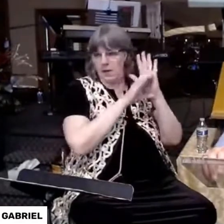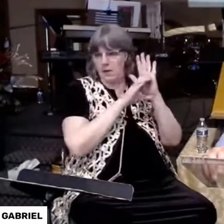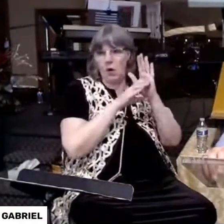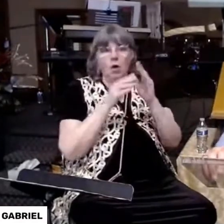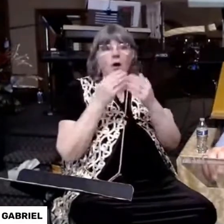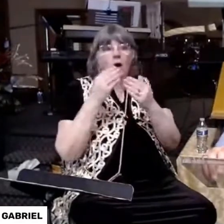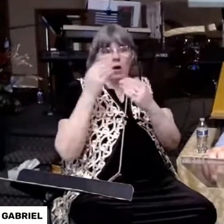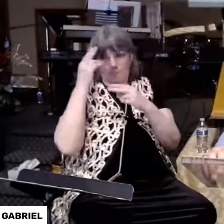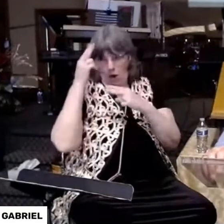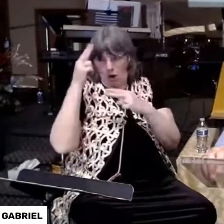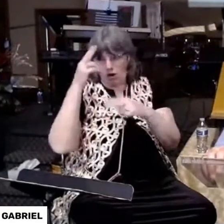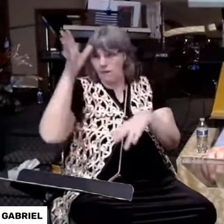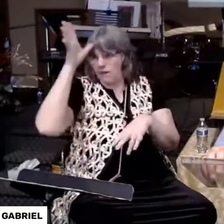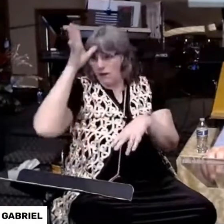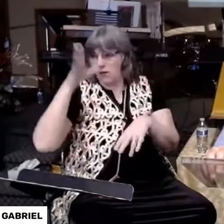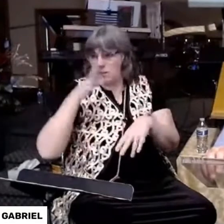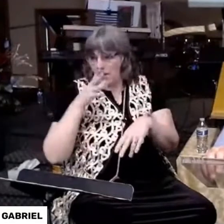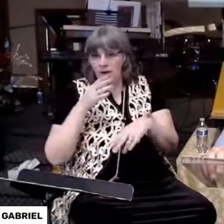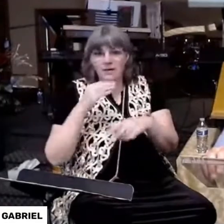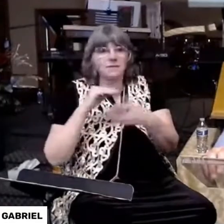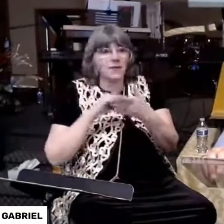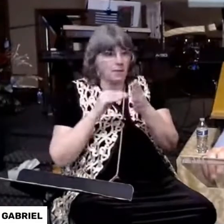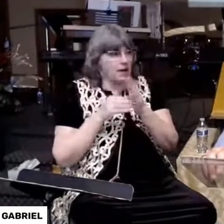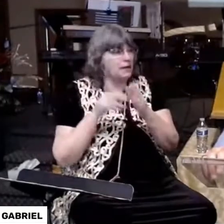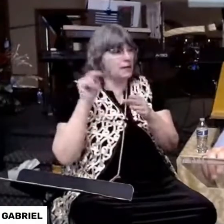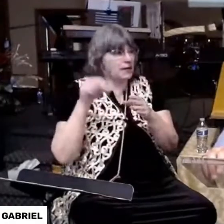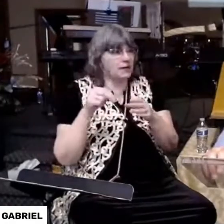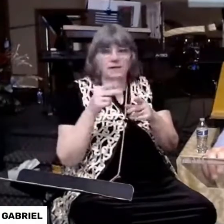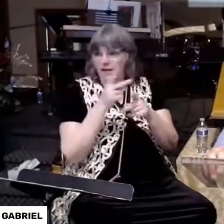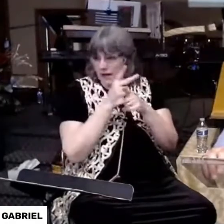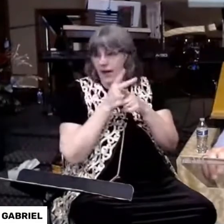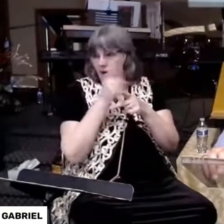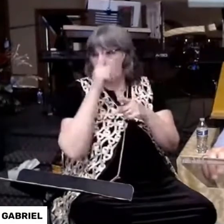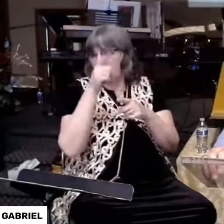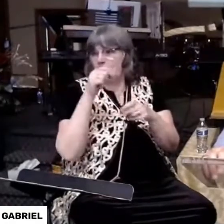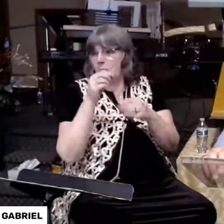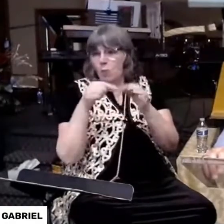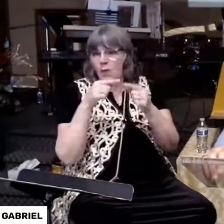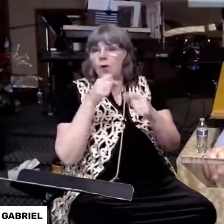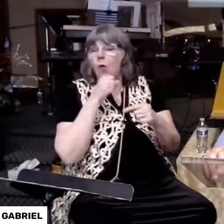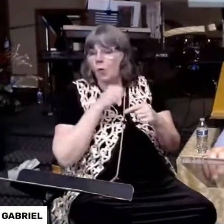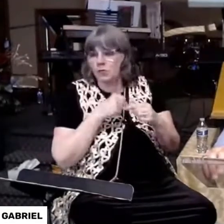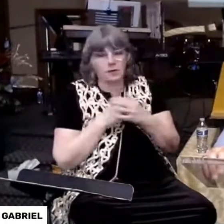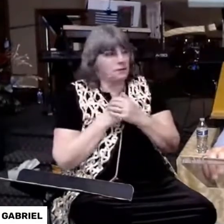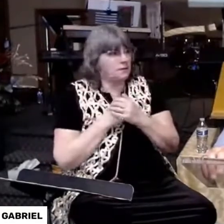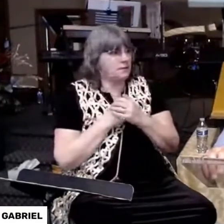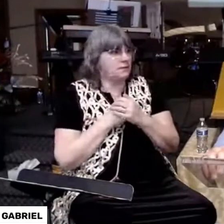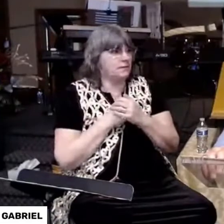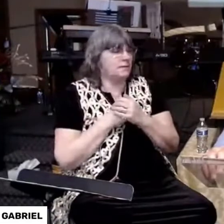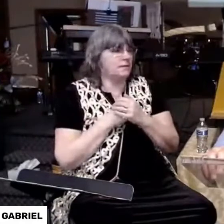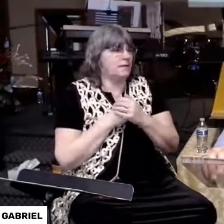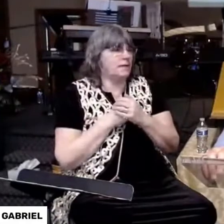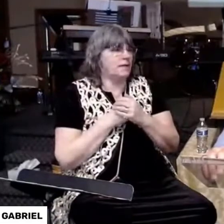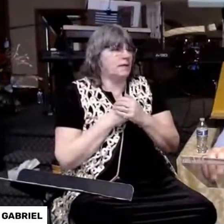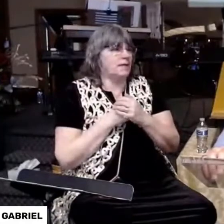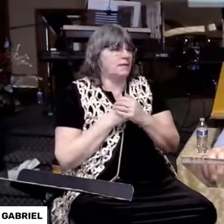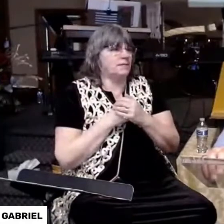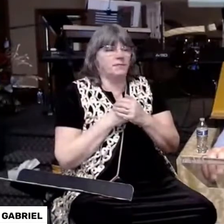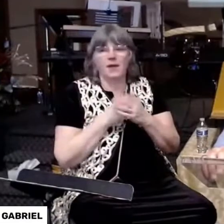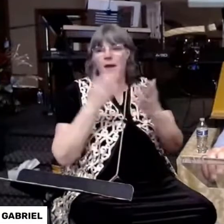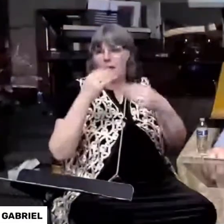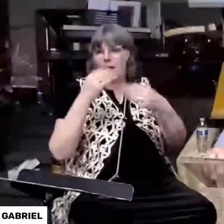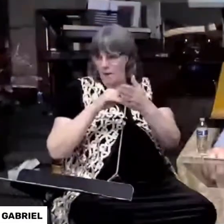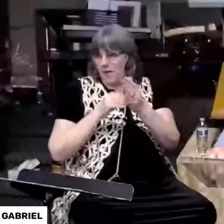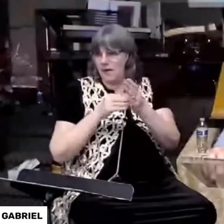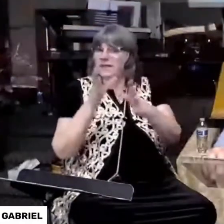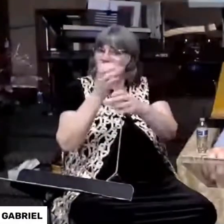your father and mother. Notice it didn't say, honor your mother and father. That means really take care of